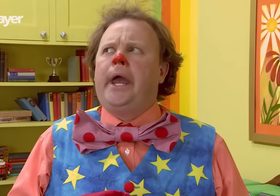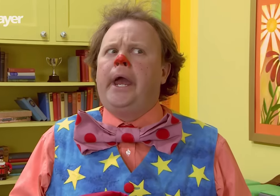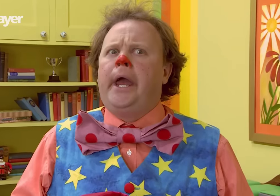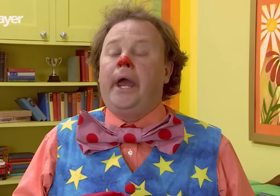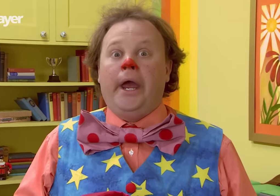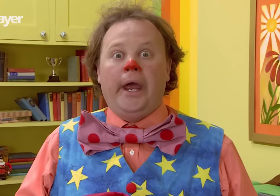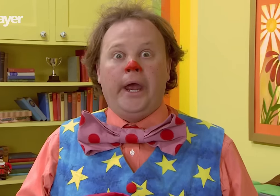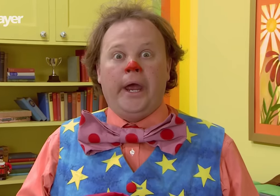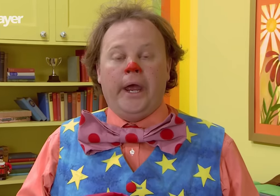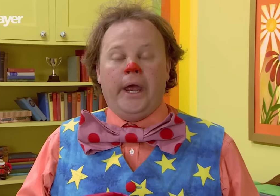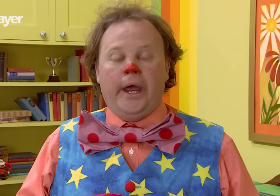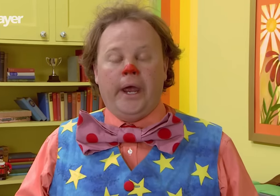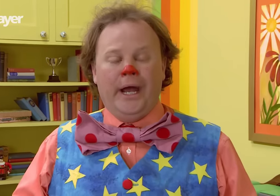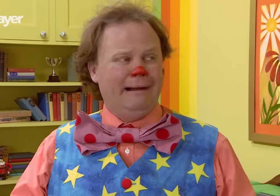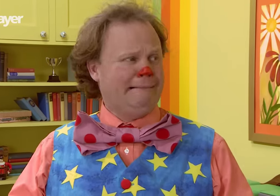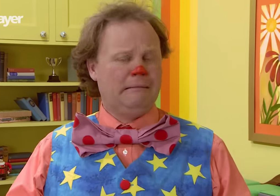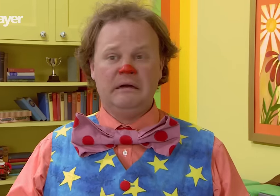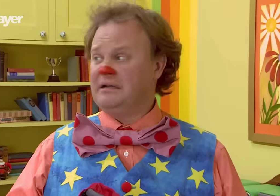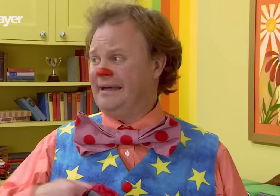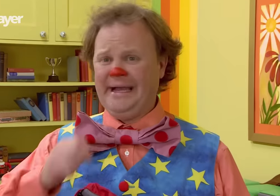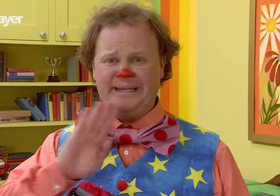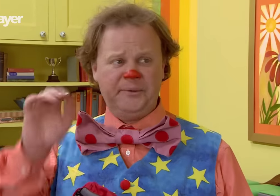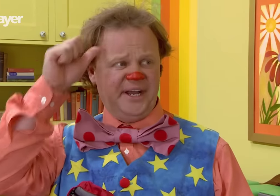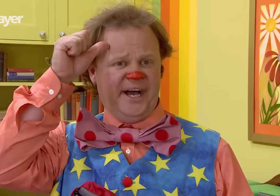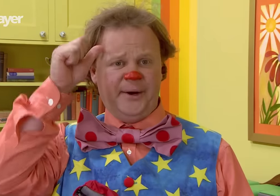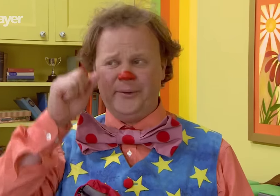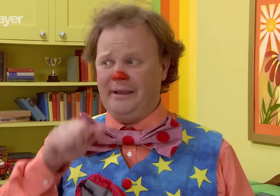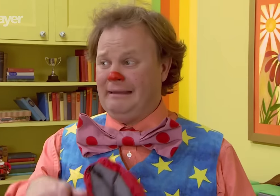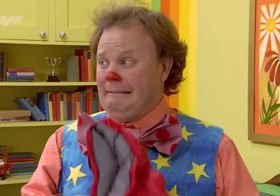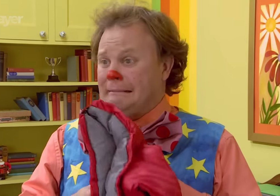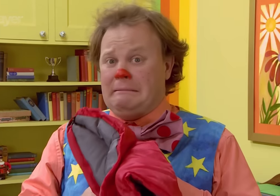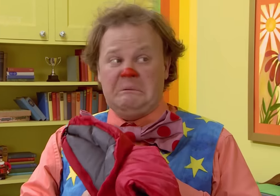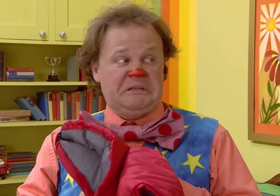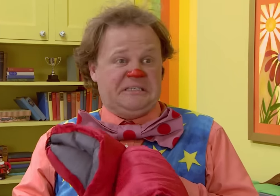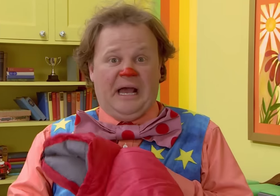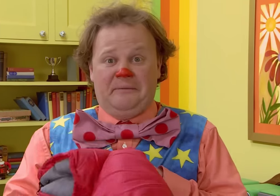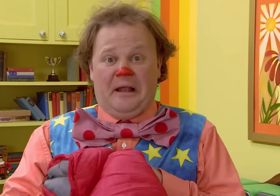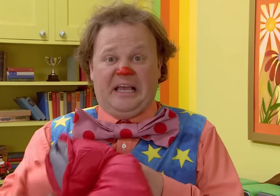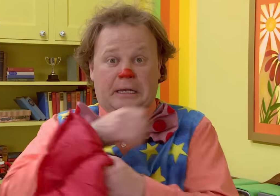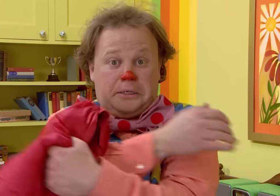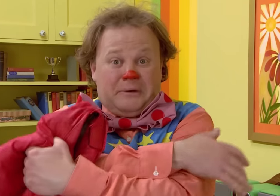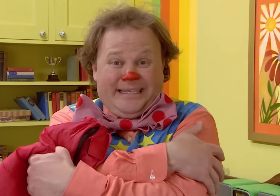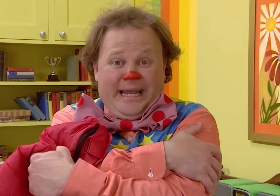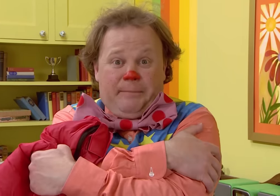What's that noise, Mr. Tumble? Oh, I don't know. Oh, it sounds like a grizzly